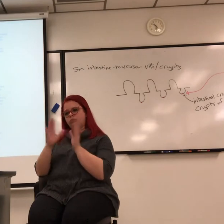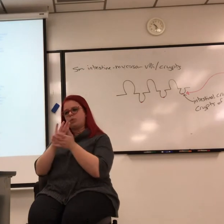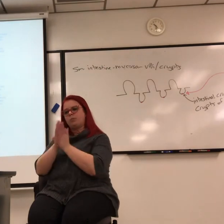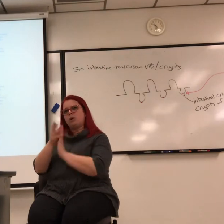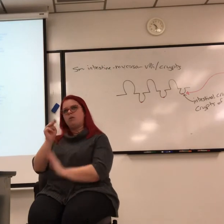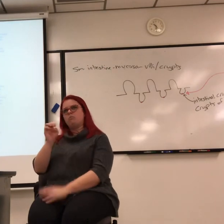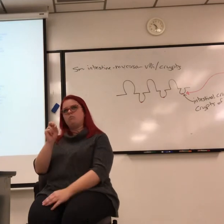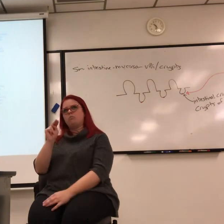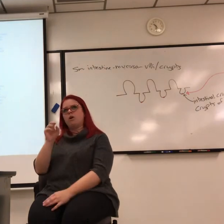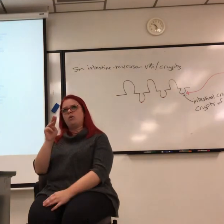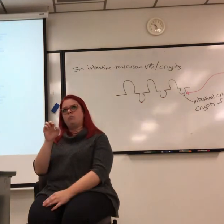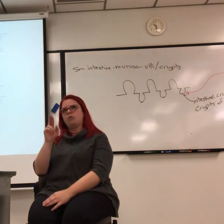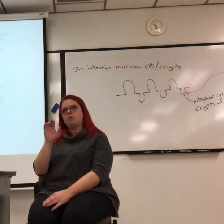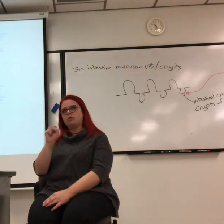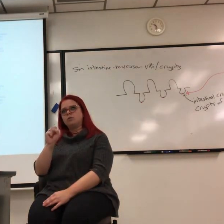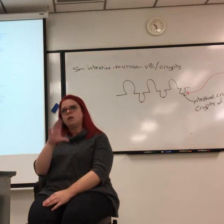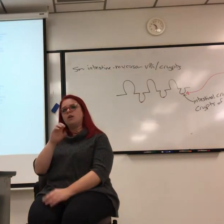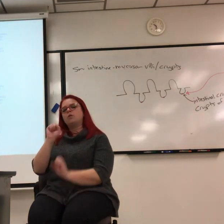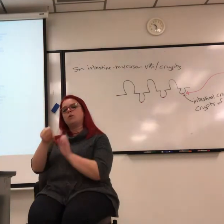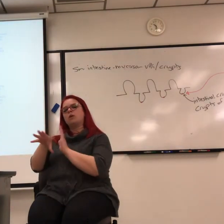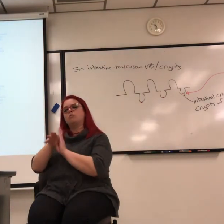intestinal capillary.